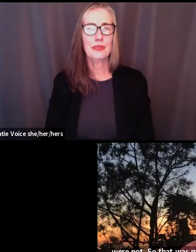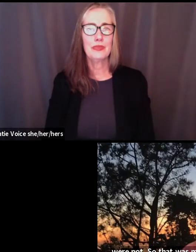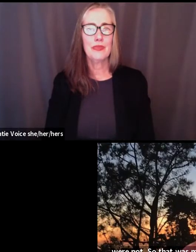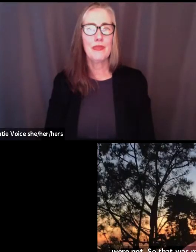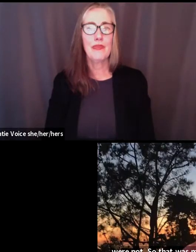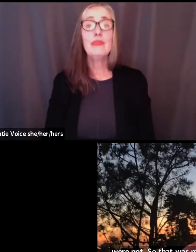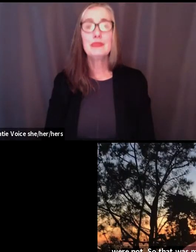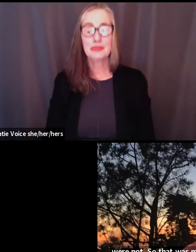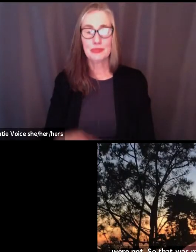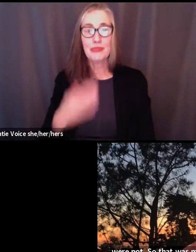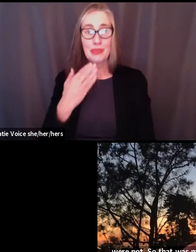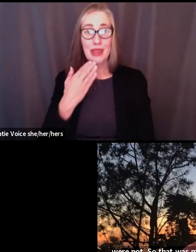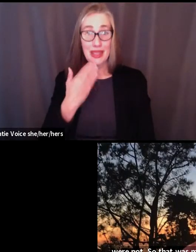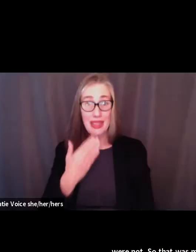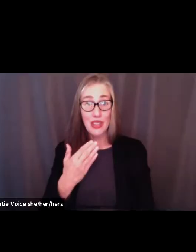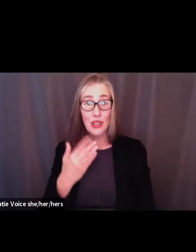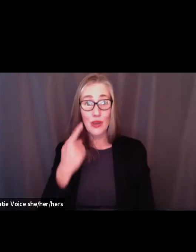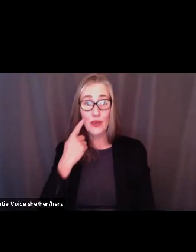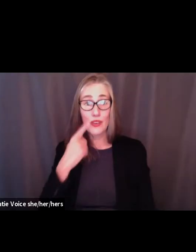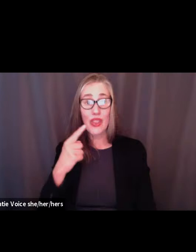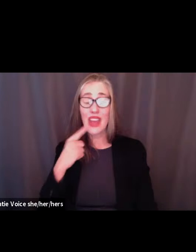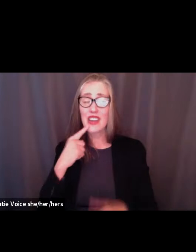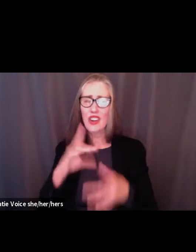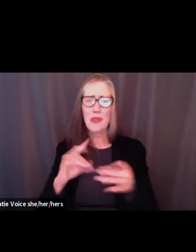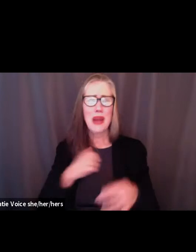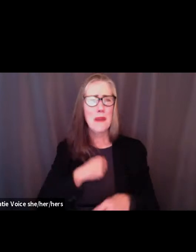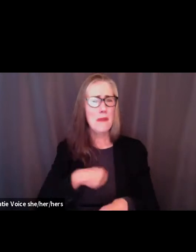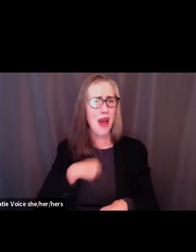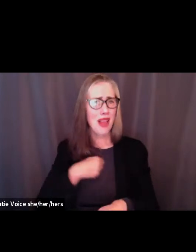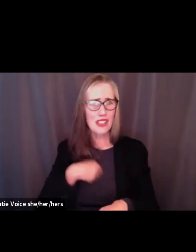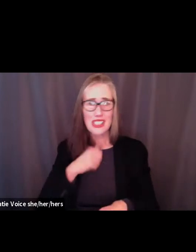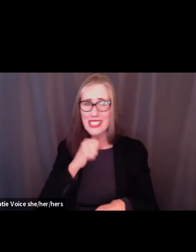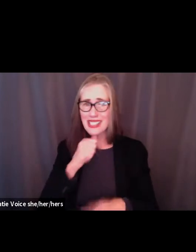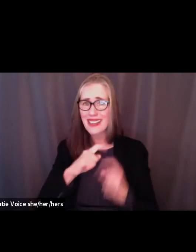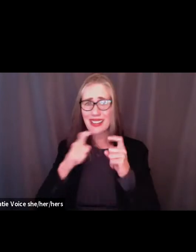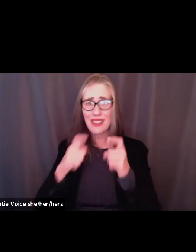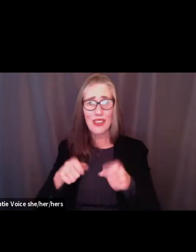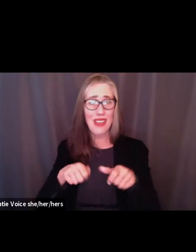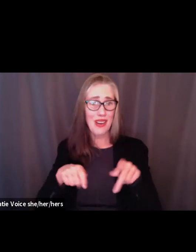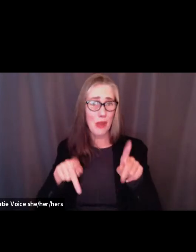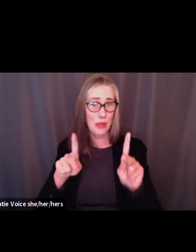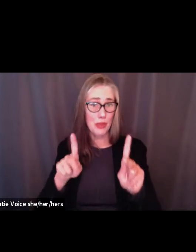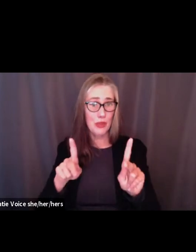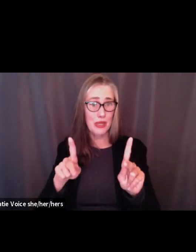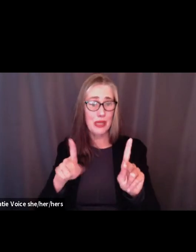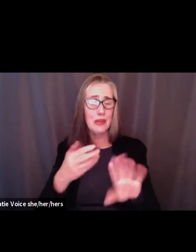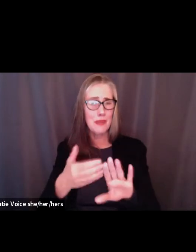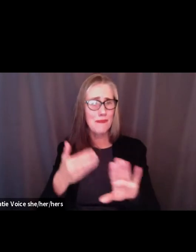Thank you for that. Thank you very much for that. My apologies for not presenting that opportunity to you before that.